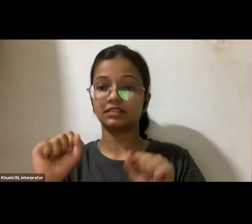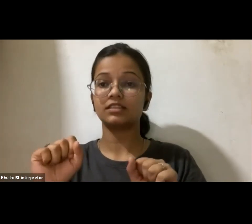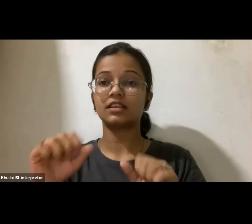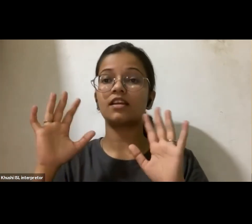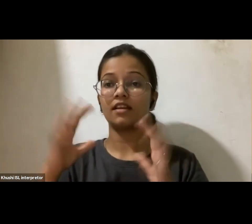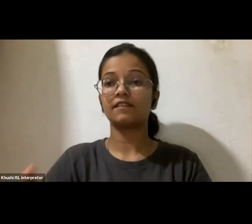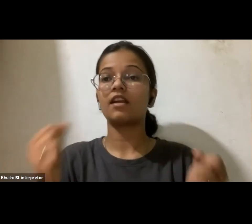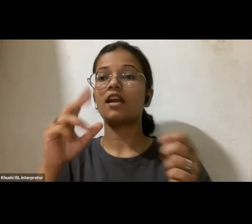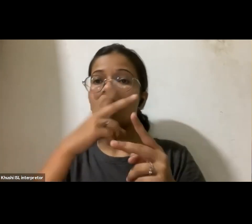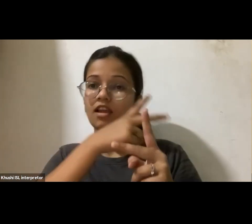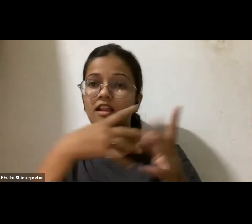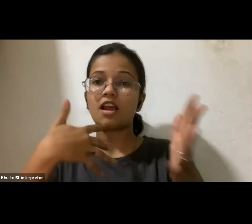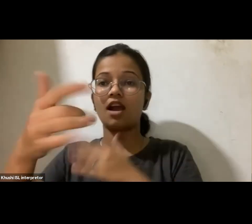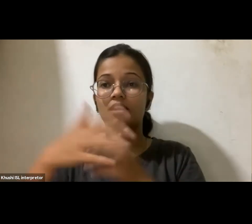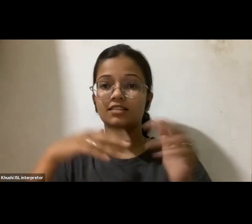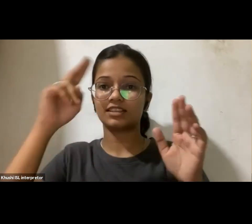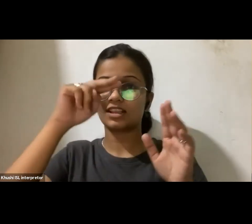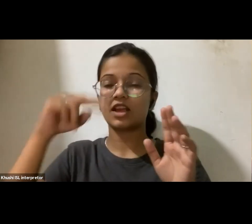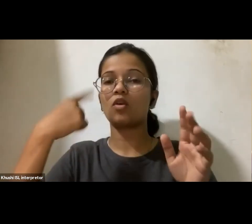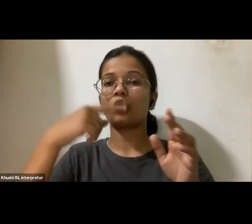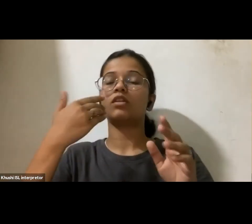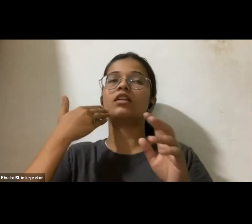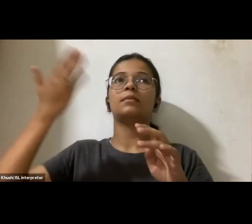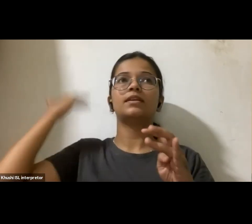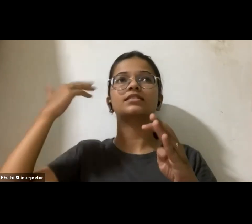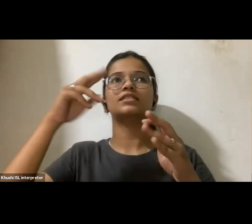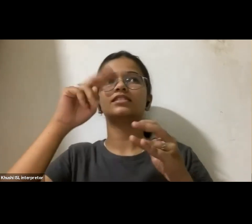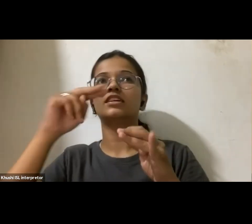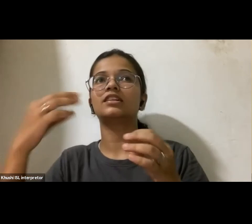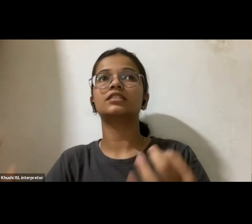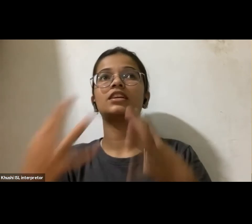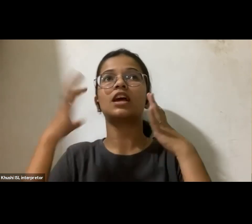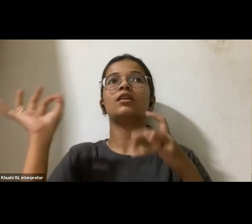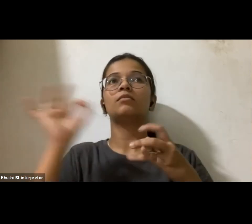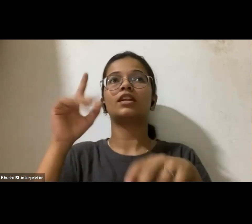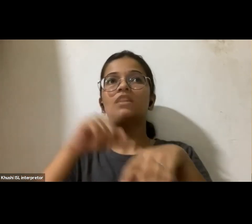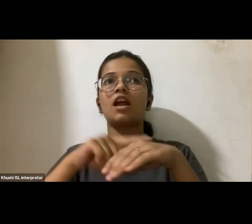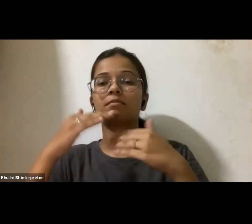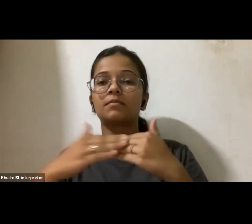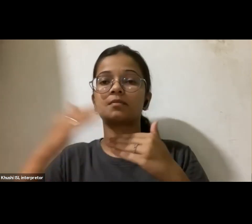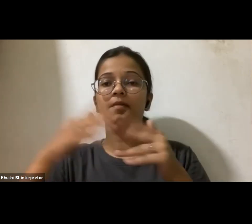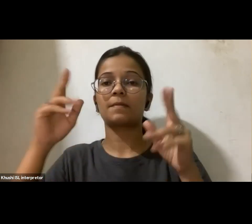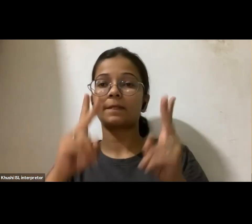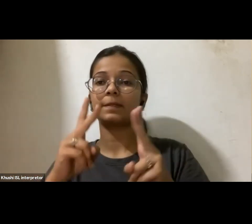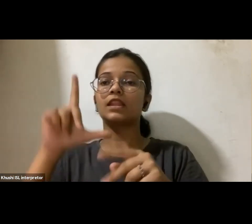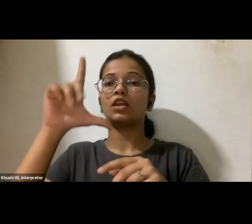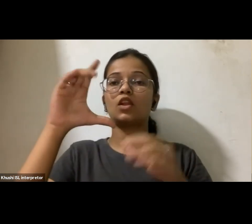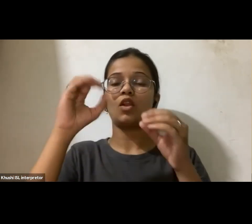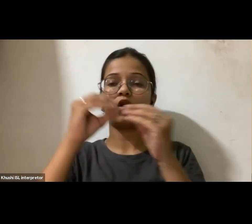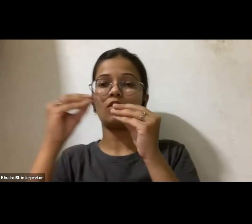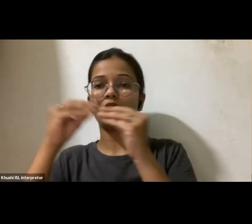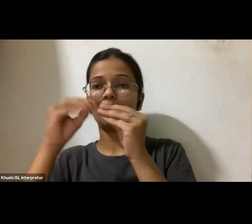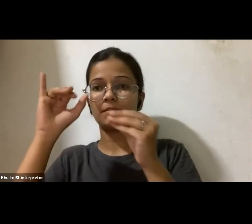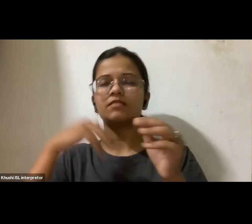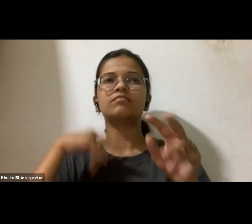period when color photography was still not in, the timeline, There are a lot of lobby stills that I have come